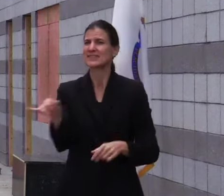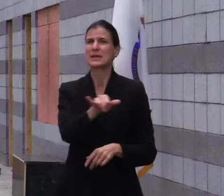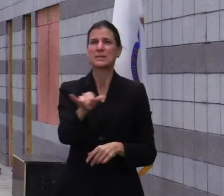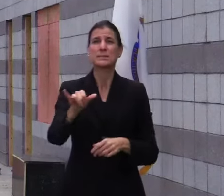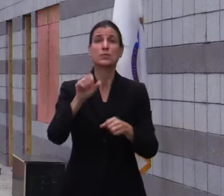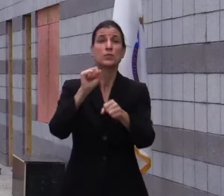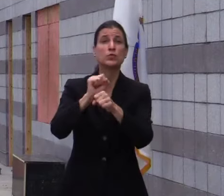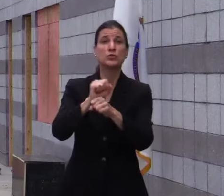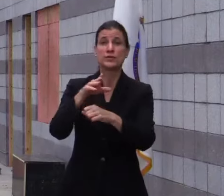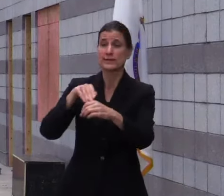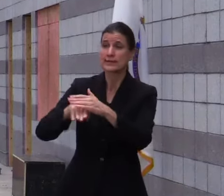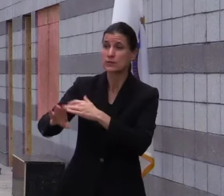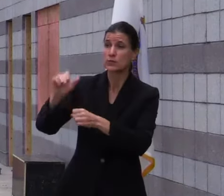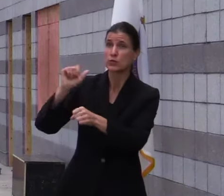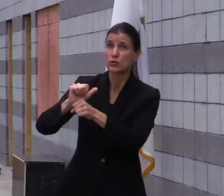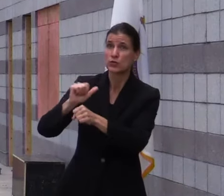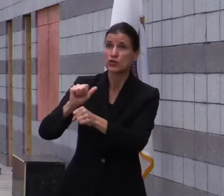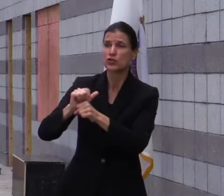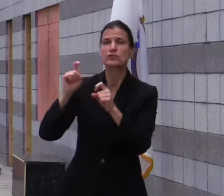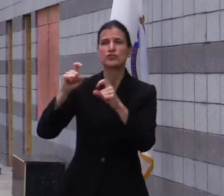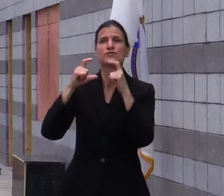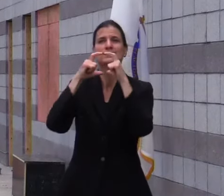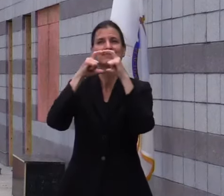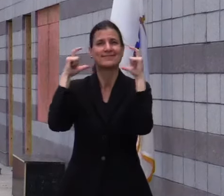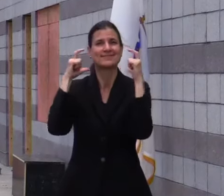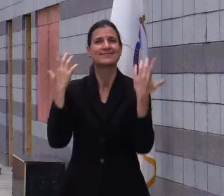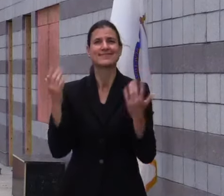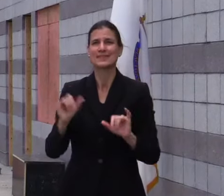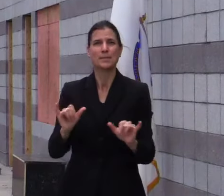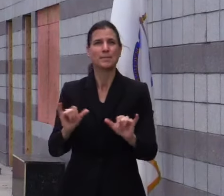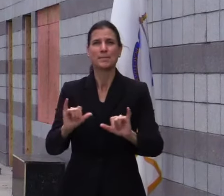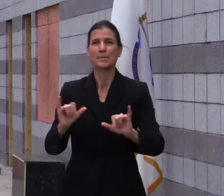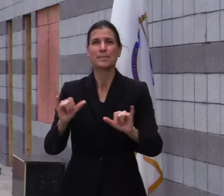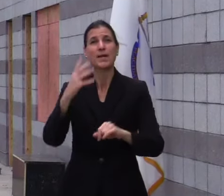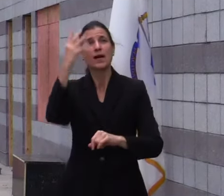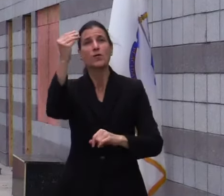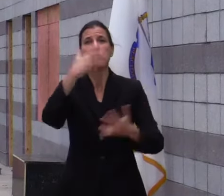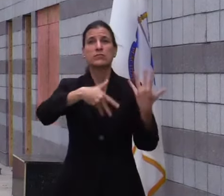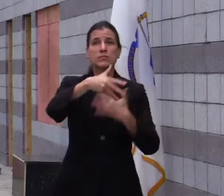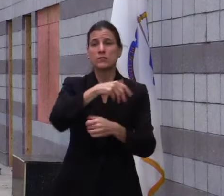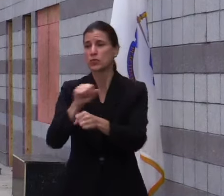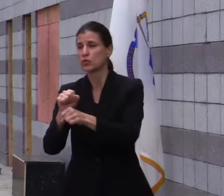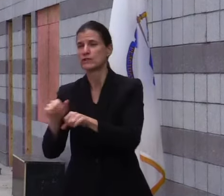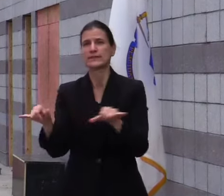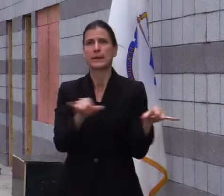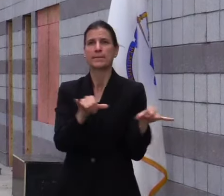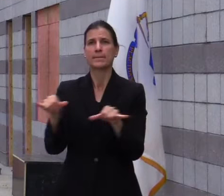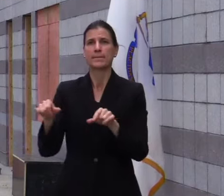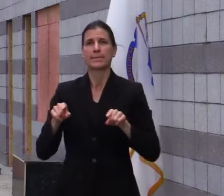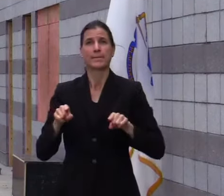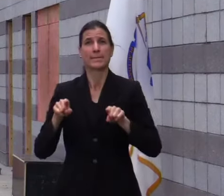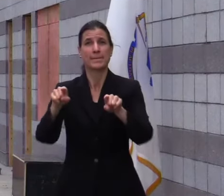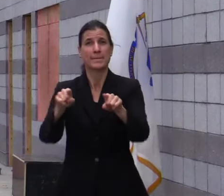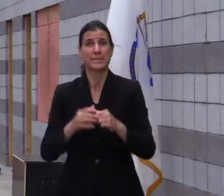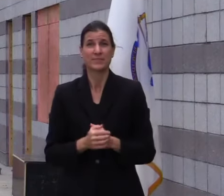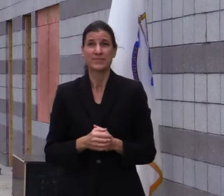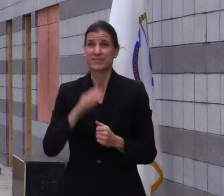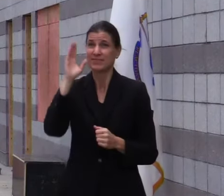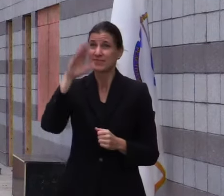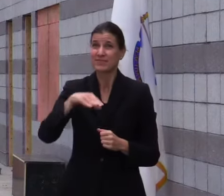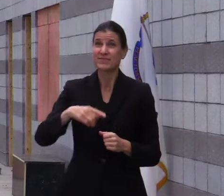as the testing, tracing, and isolation and quarantining policies we have. And we've said from the beginning, if folks on the